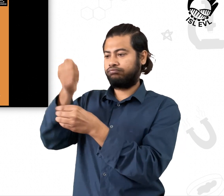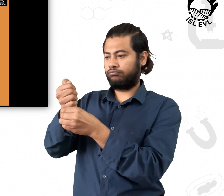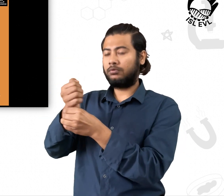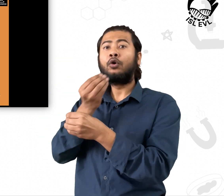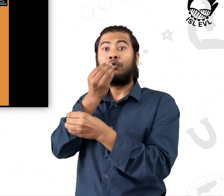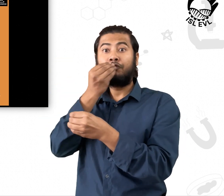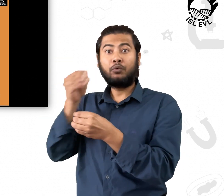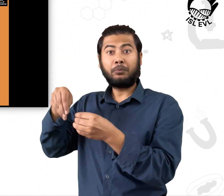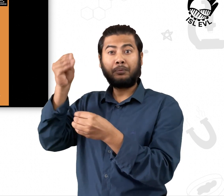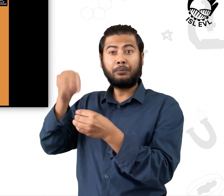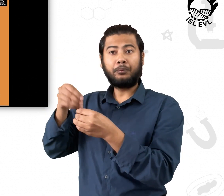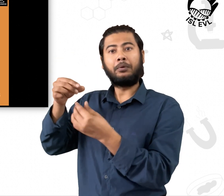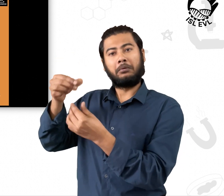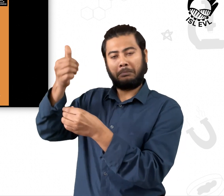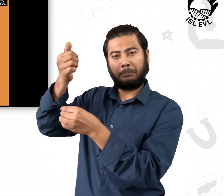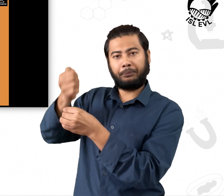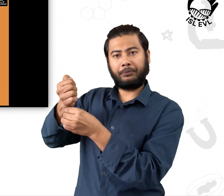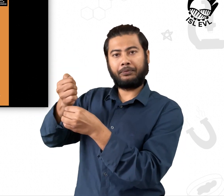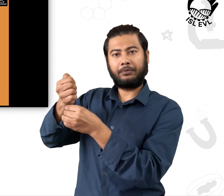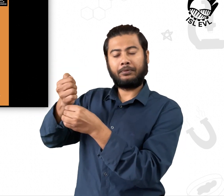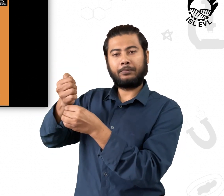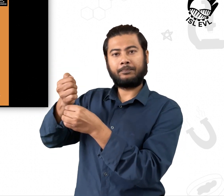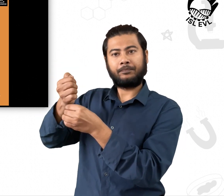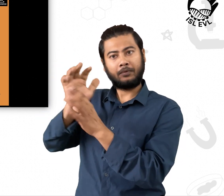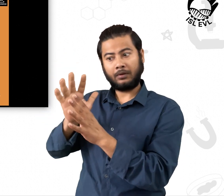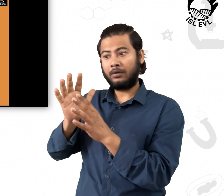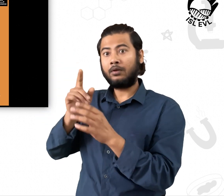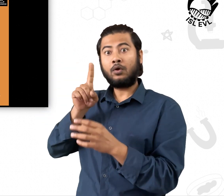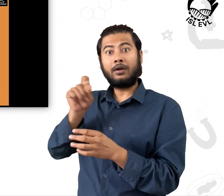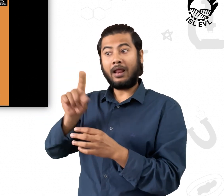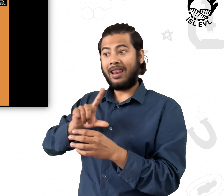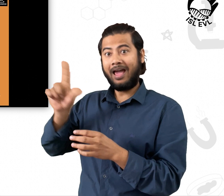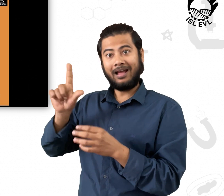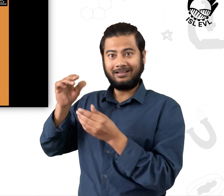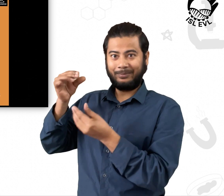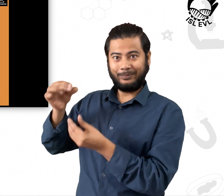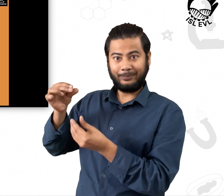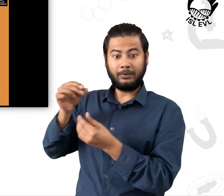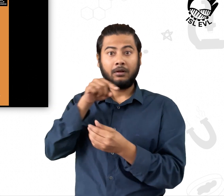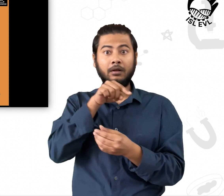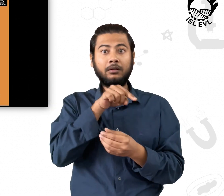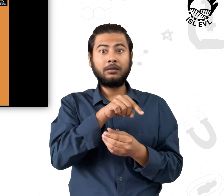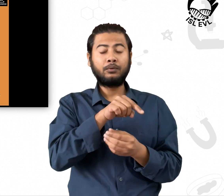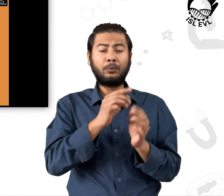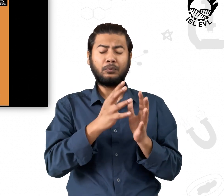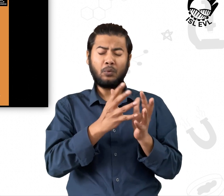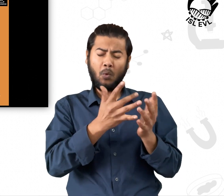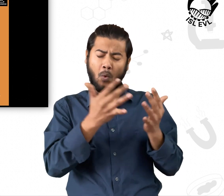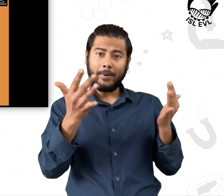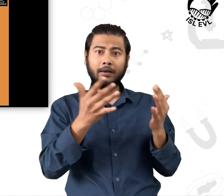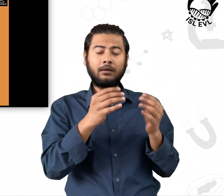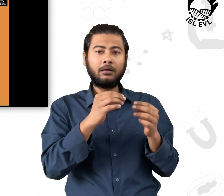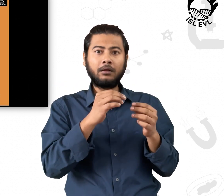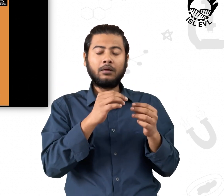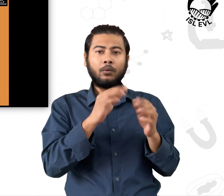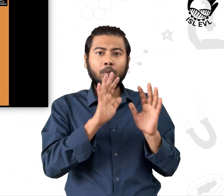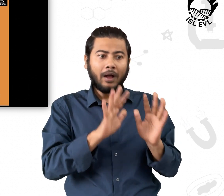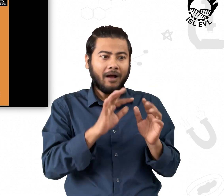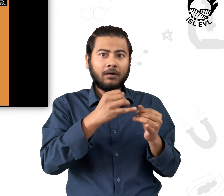food, right? And we keep doing it every day in our lab. Okay. Now we transfer 1 million to new tube, but